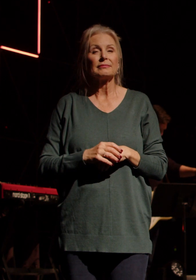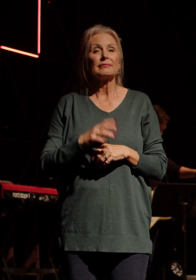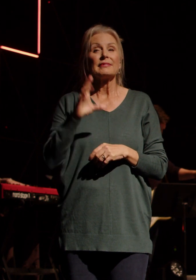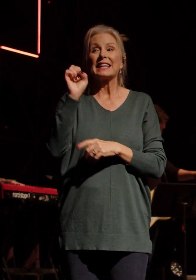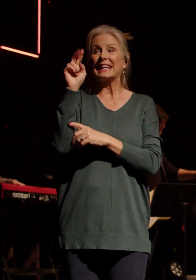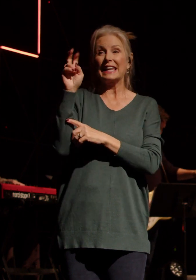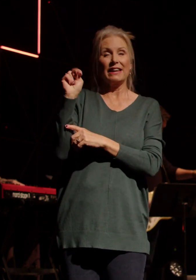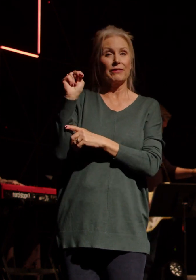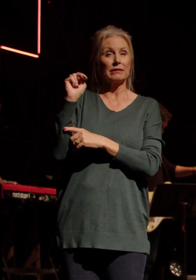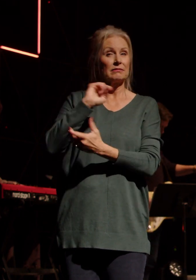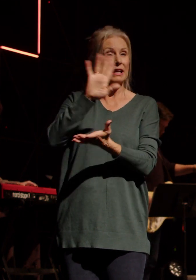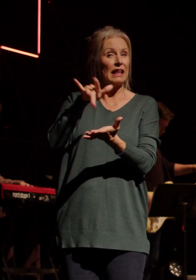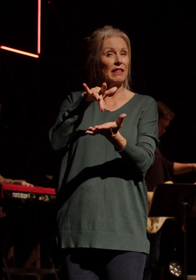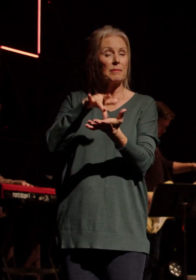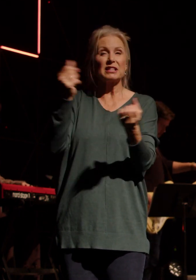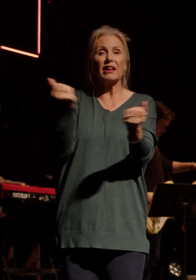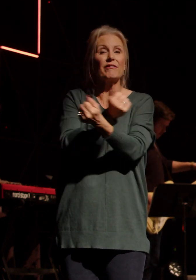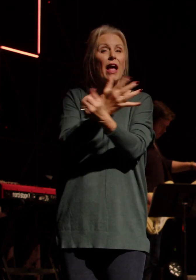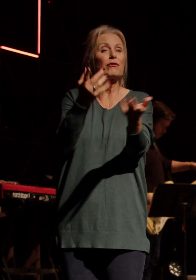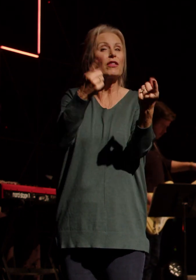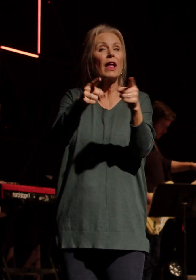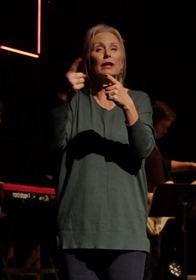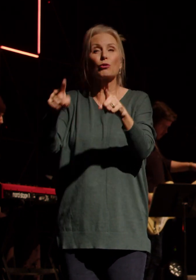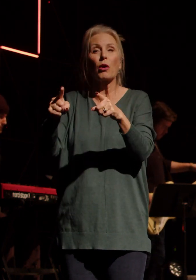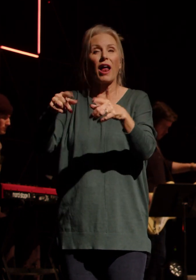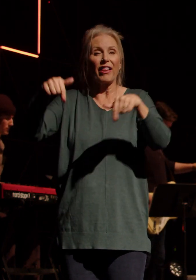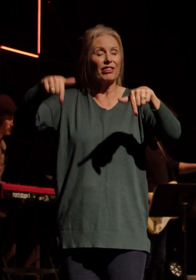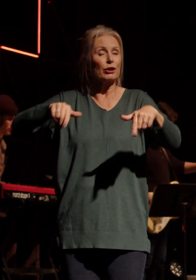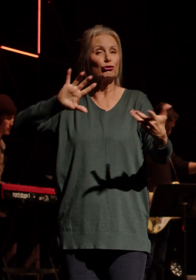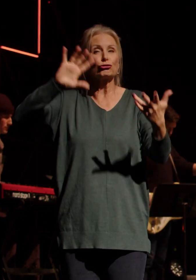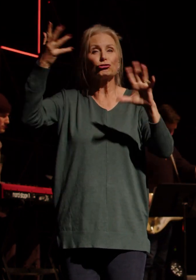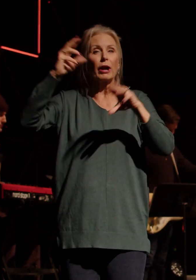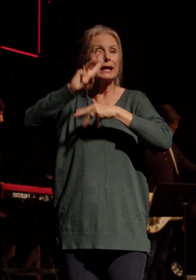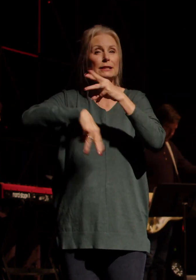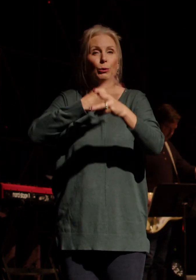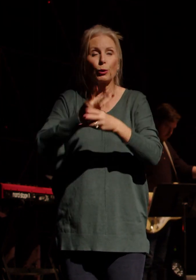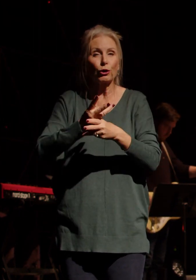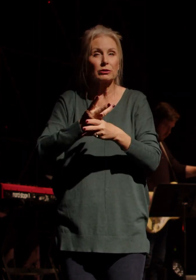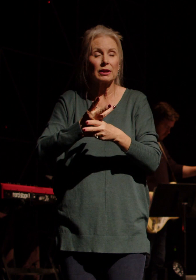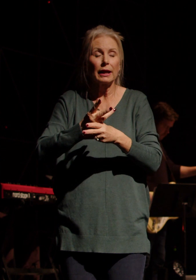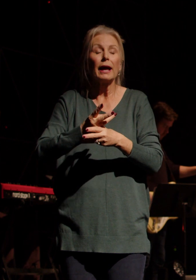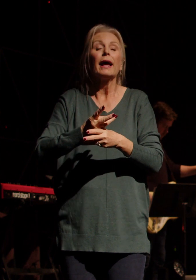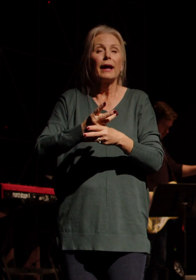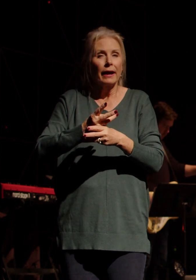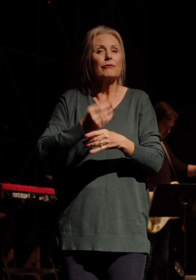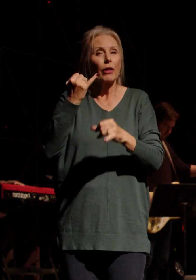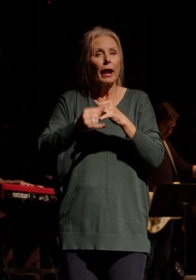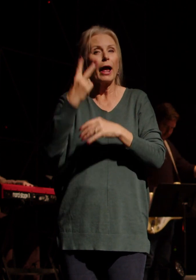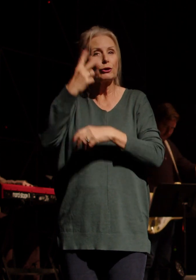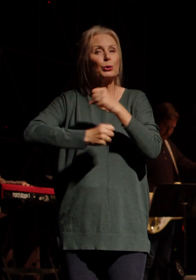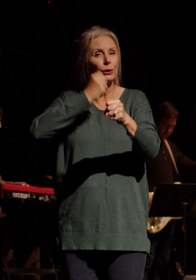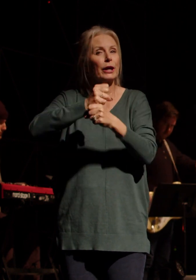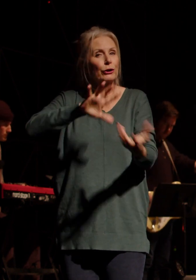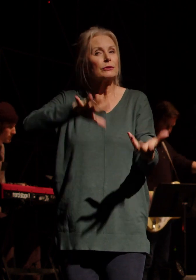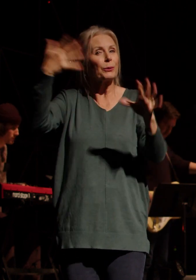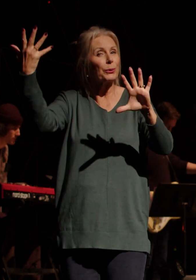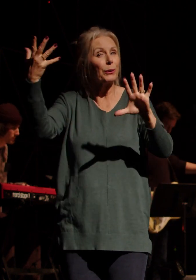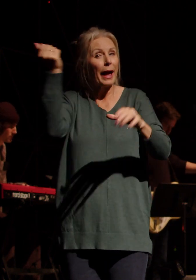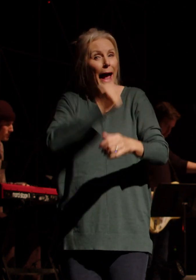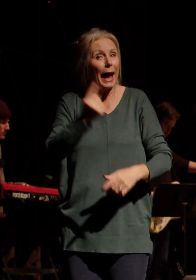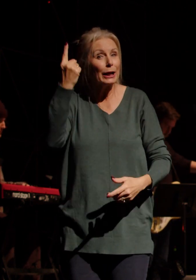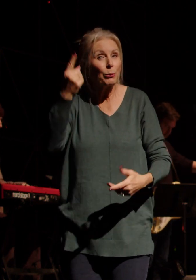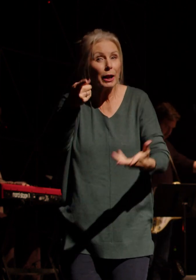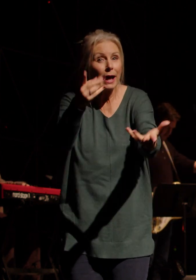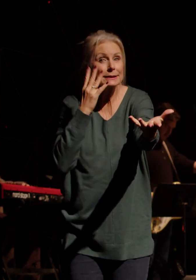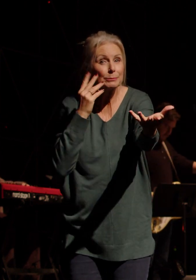even in the midst of everything that's going on in this crazy world. I mean, it's been a crazy couple of years, yeah? Anybody out there had a